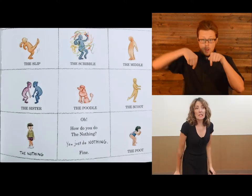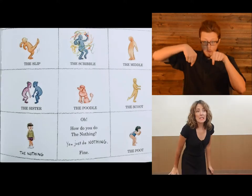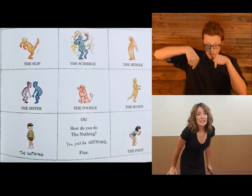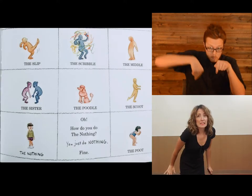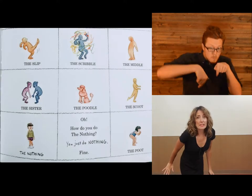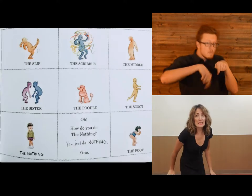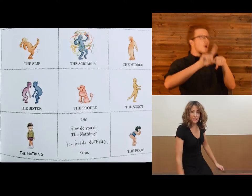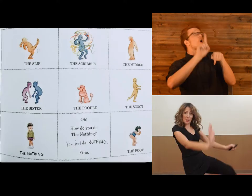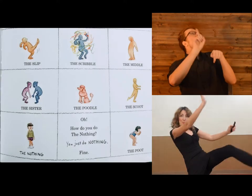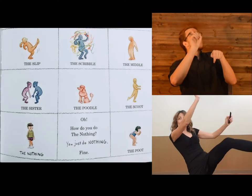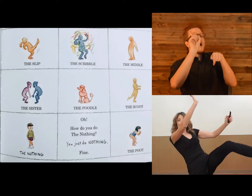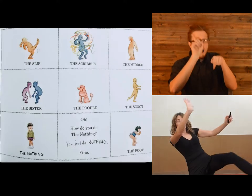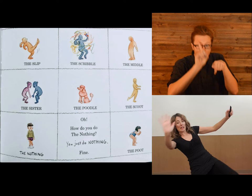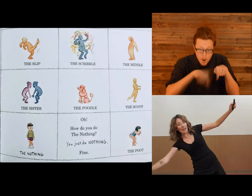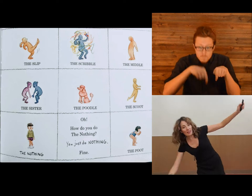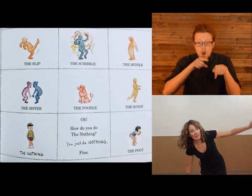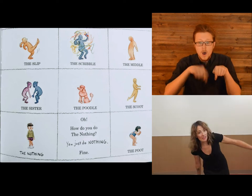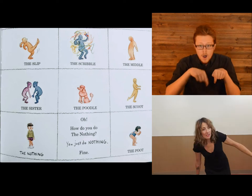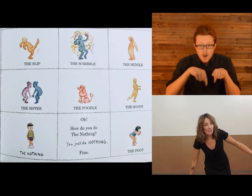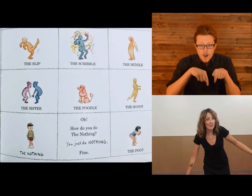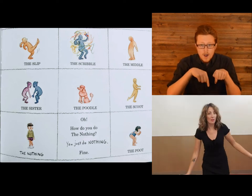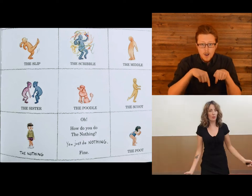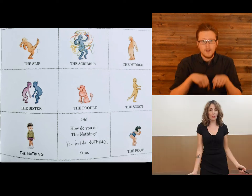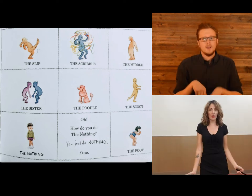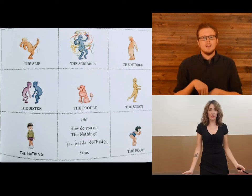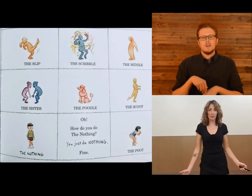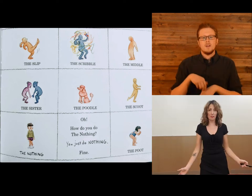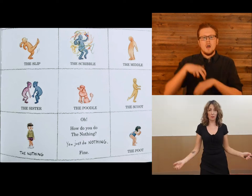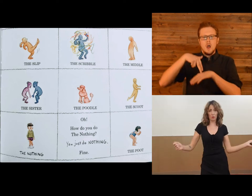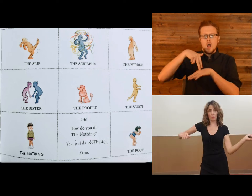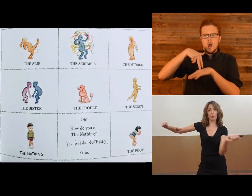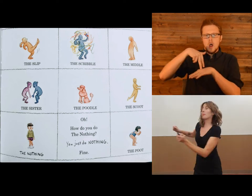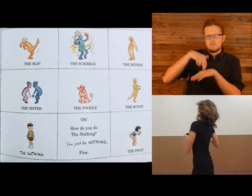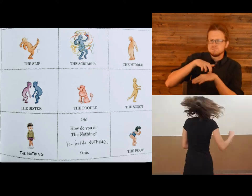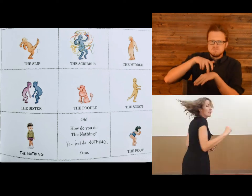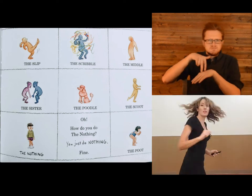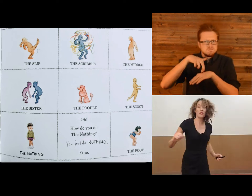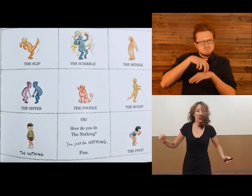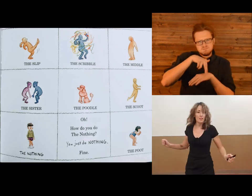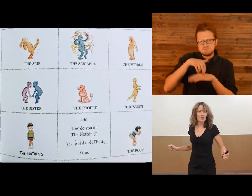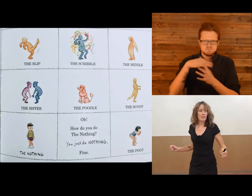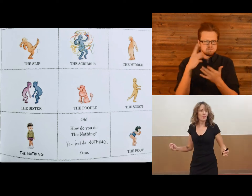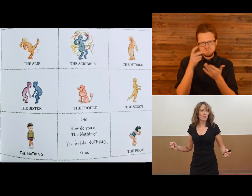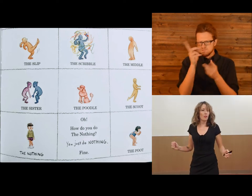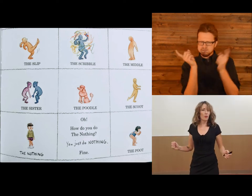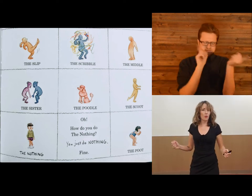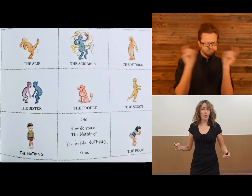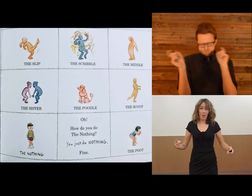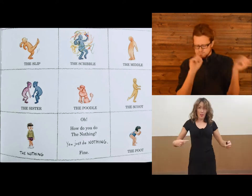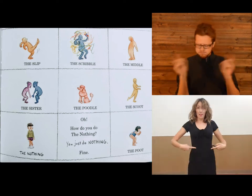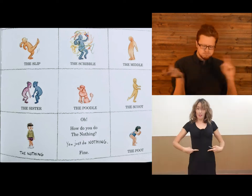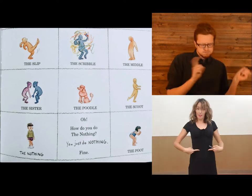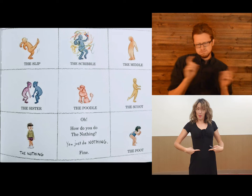or the slip, or the scribble,